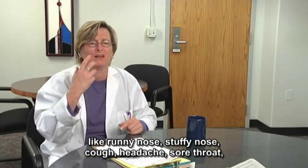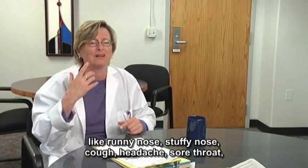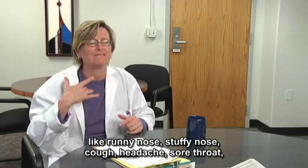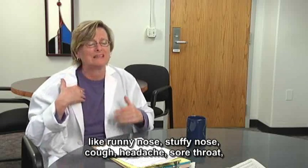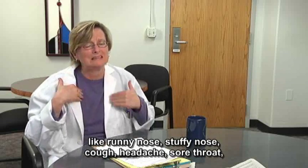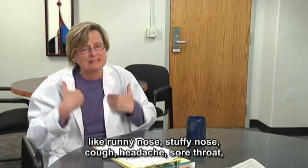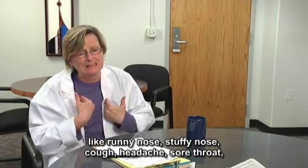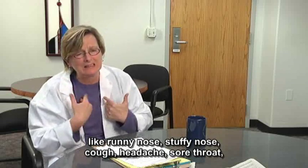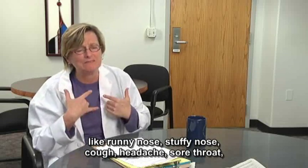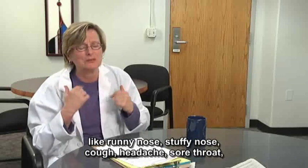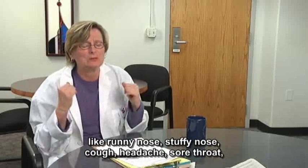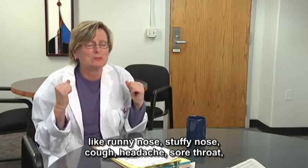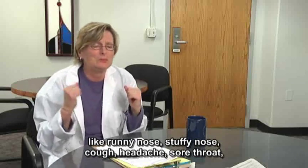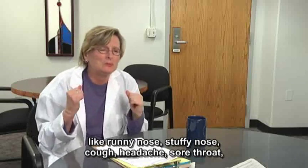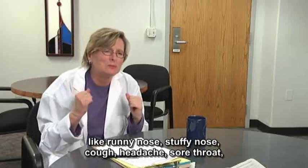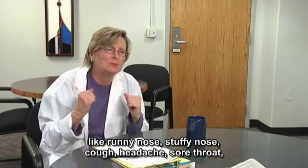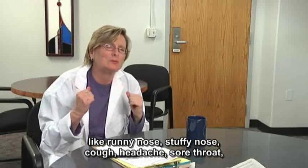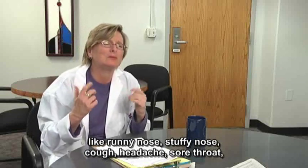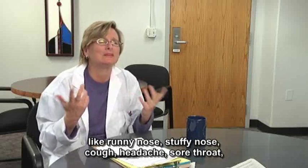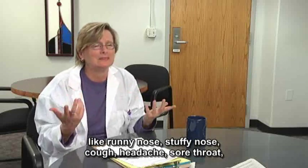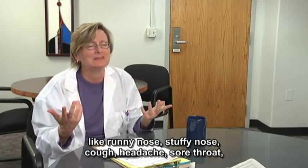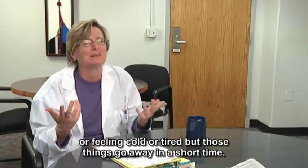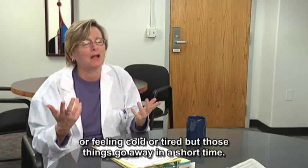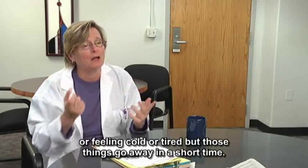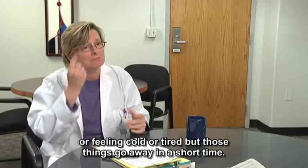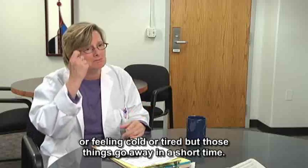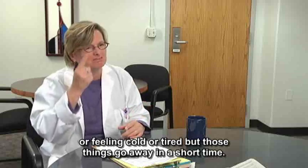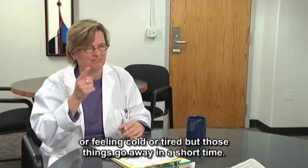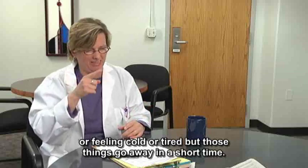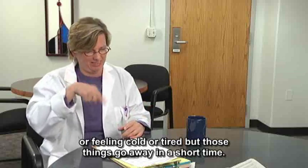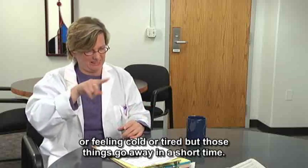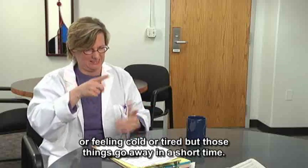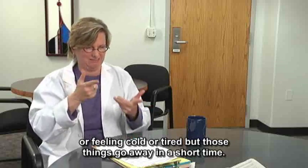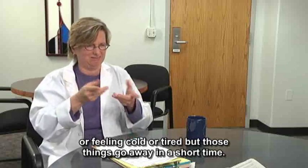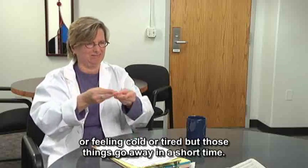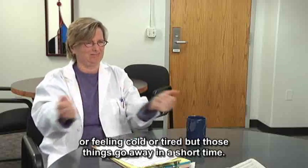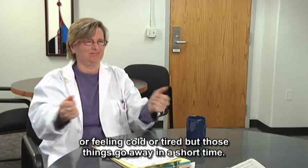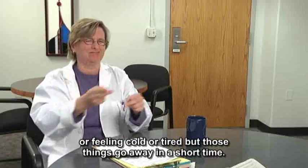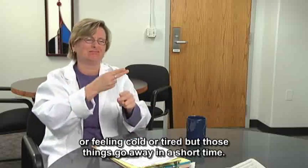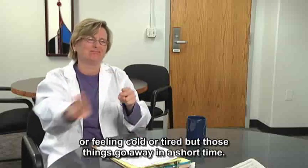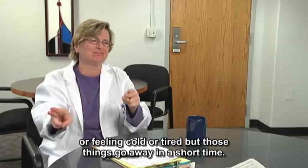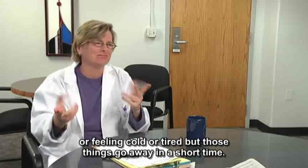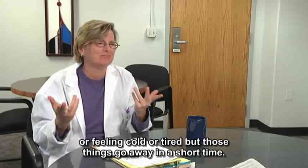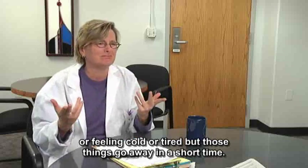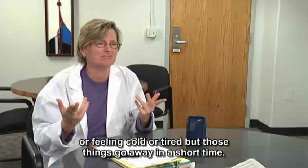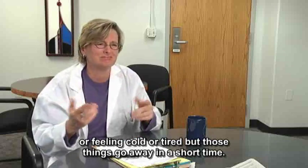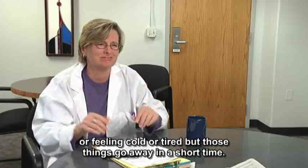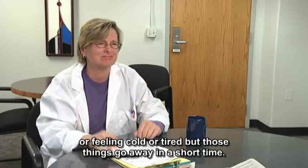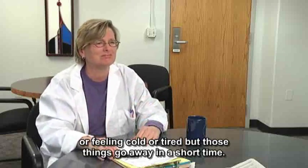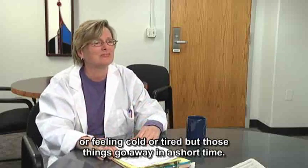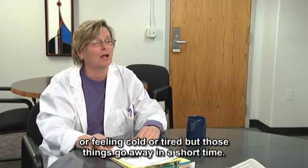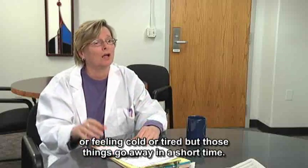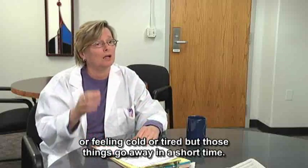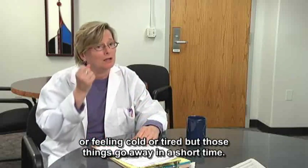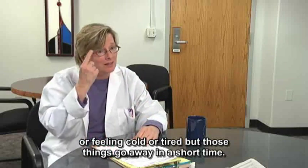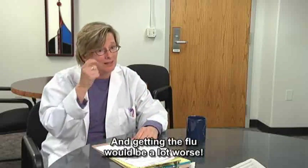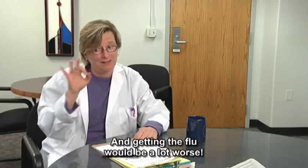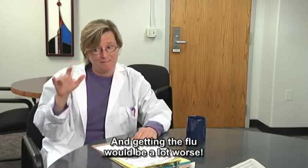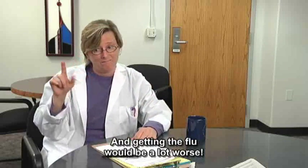headache, sore throat, or feeling cold or tired. But those things go away in a short time. And getting